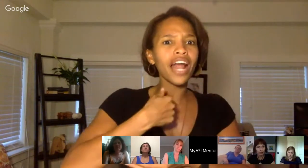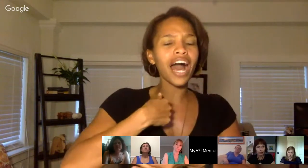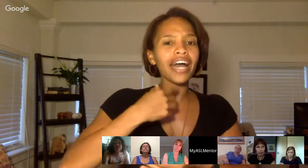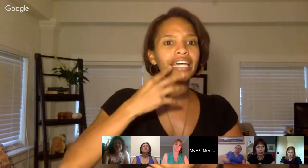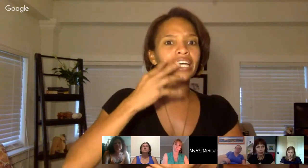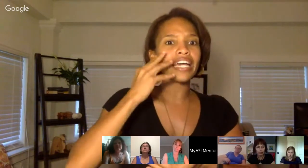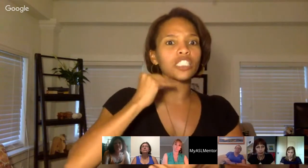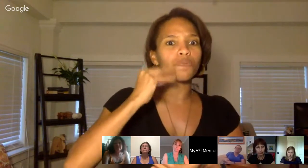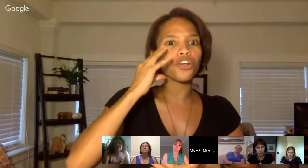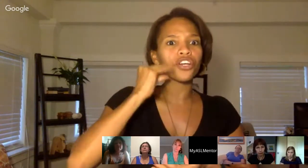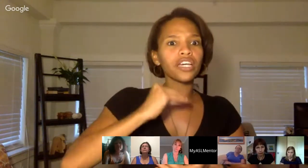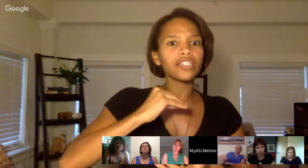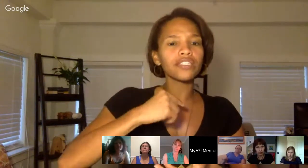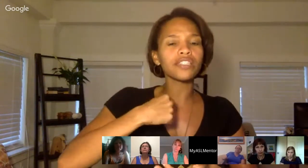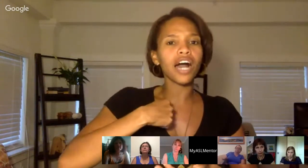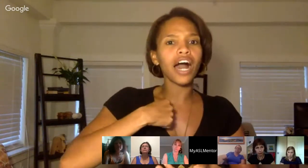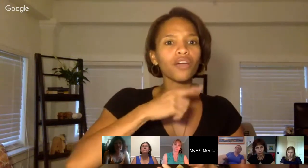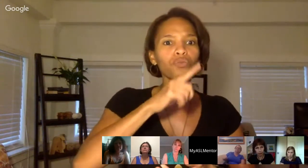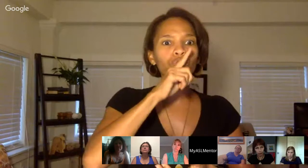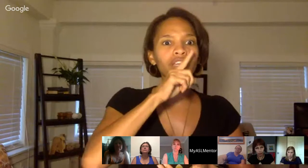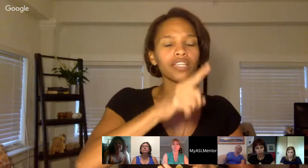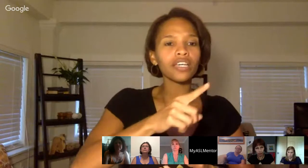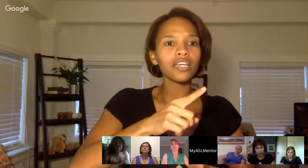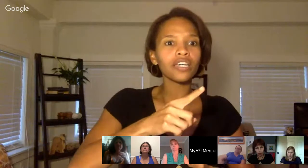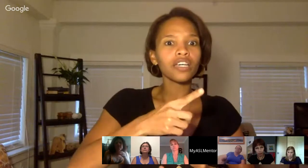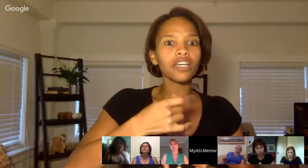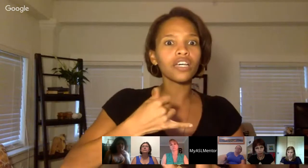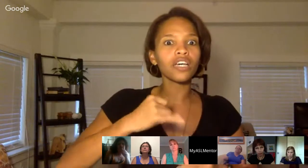now that I experience,